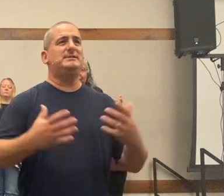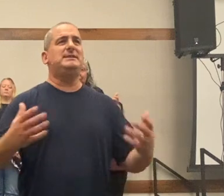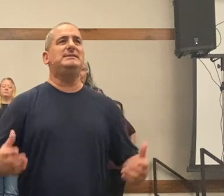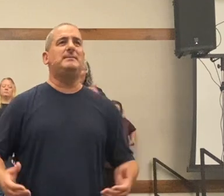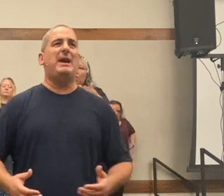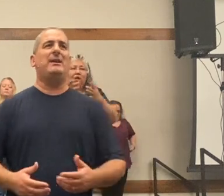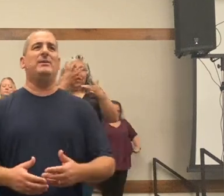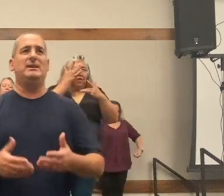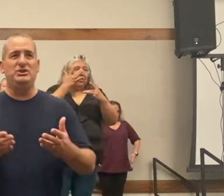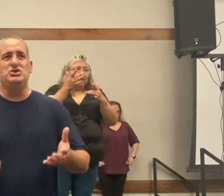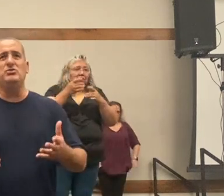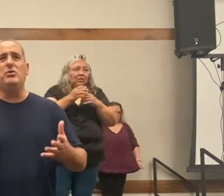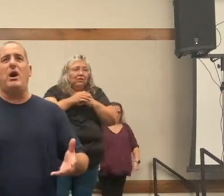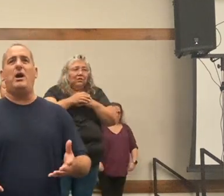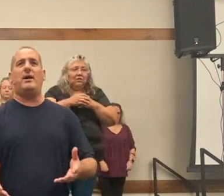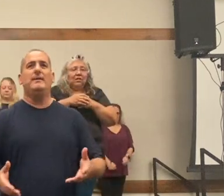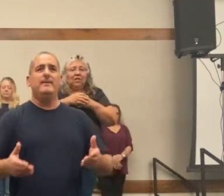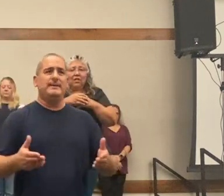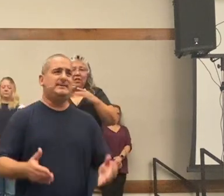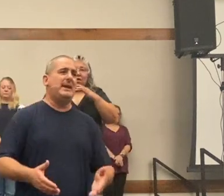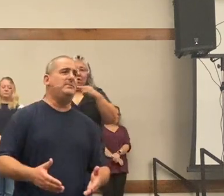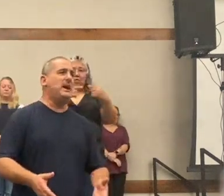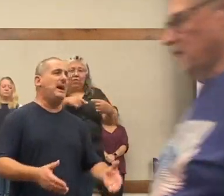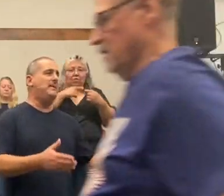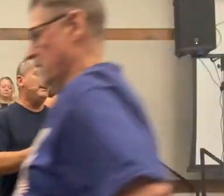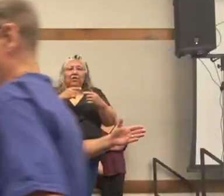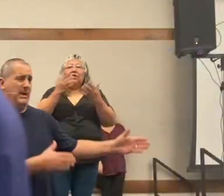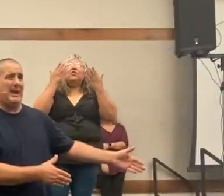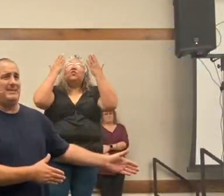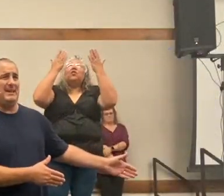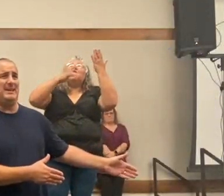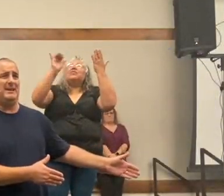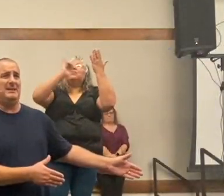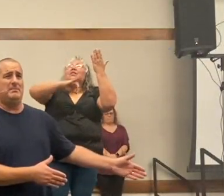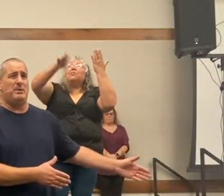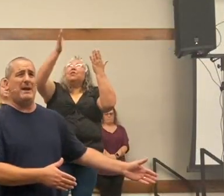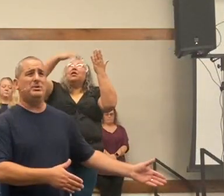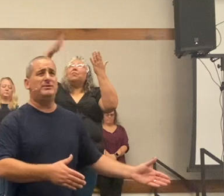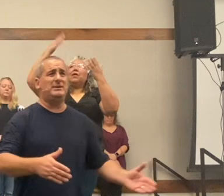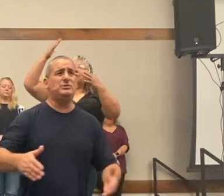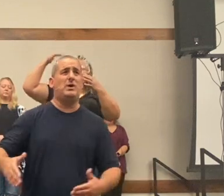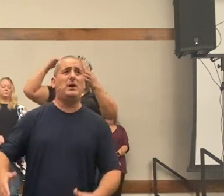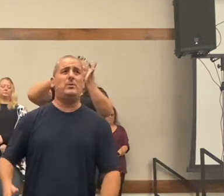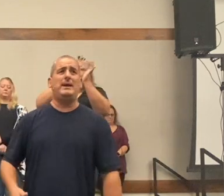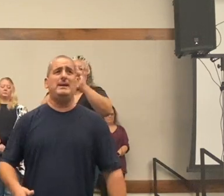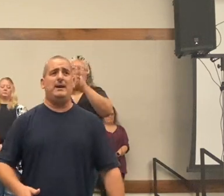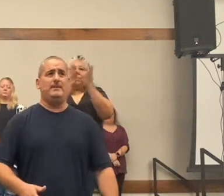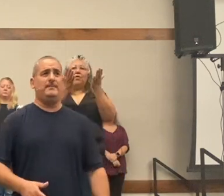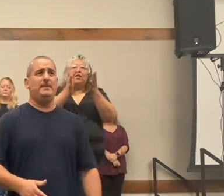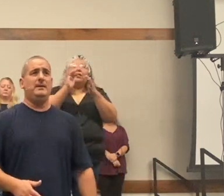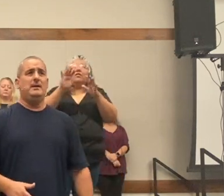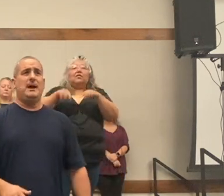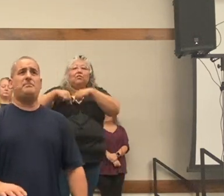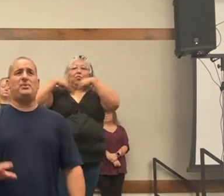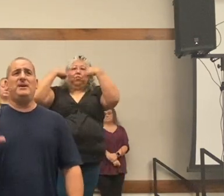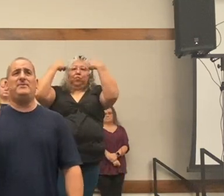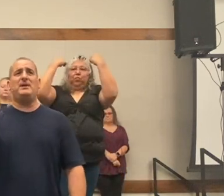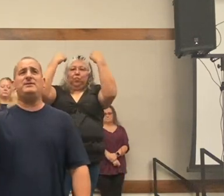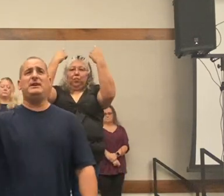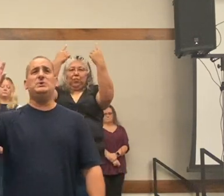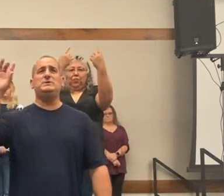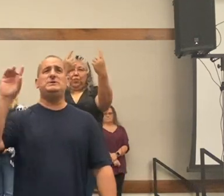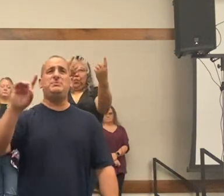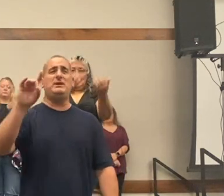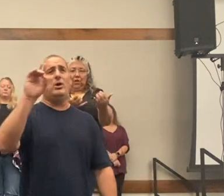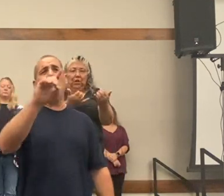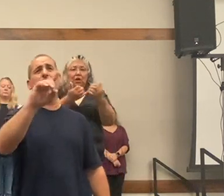illness or disease they're battling. And you are the same God back then in the Bible that you are right now. I pray, Father,